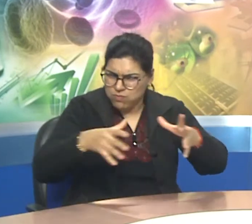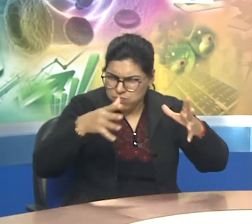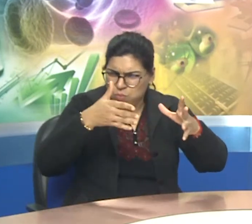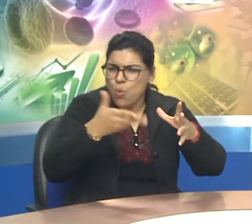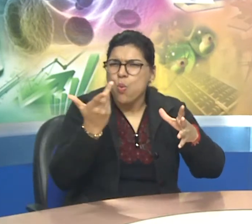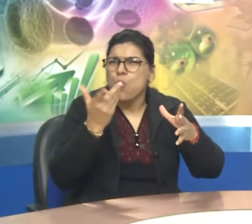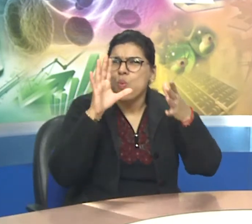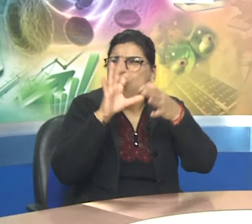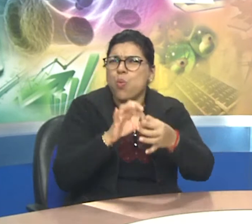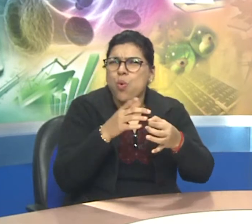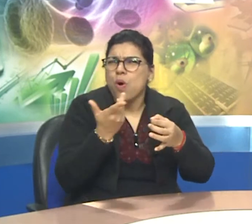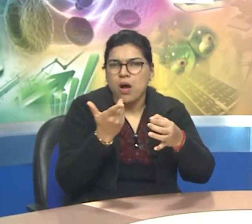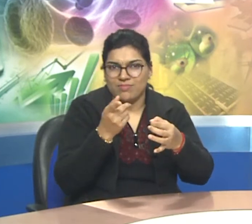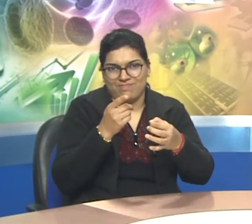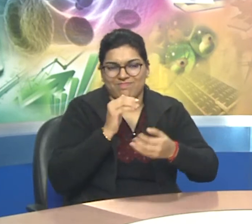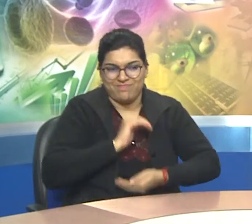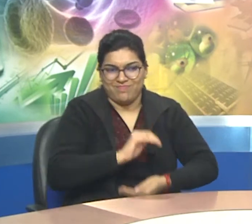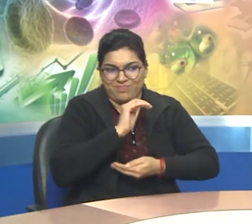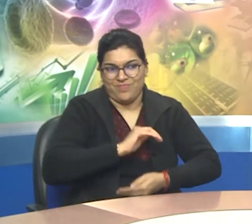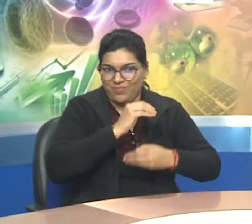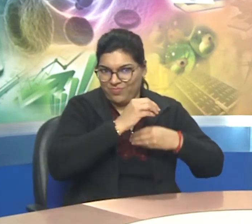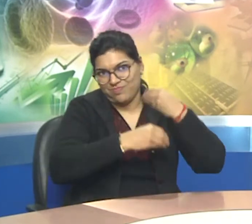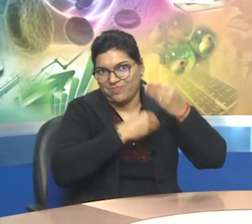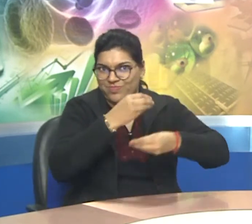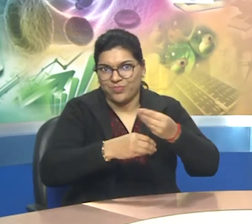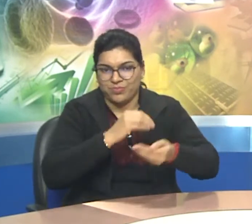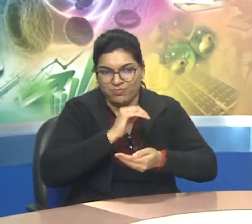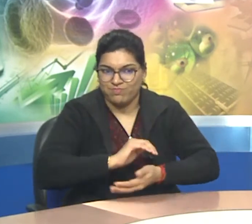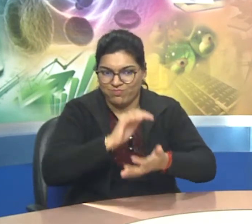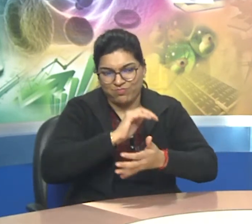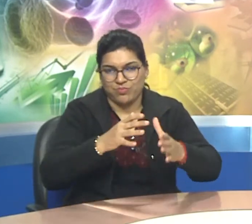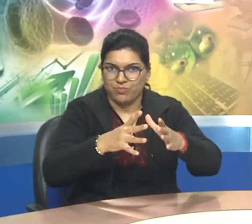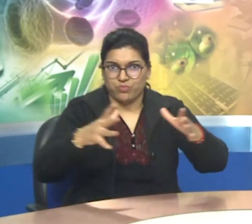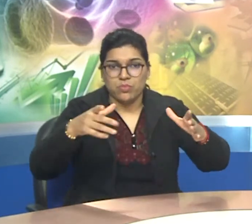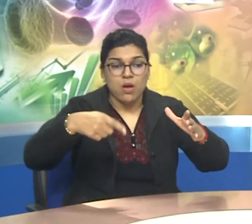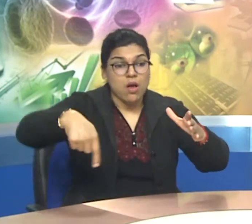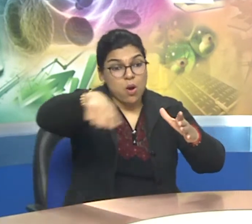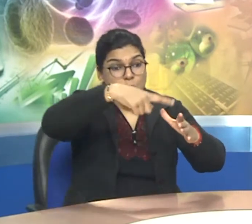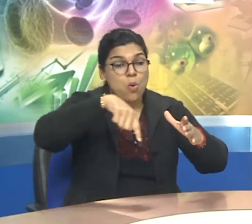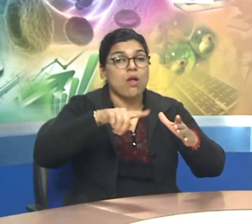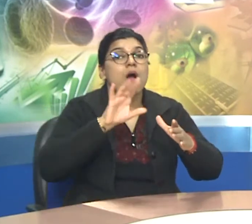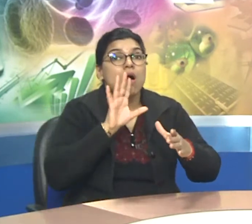and with the increasing population and consumption